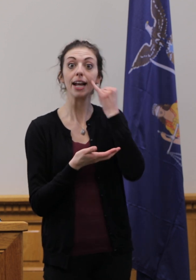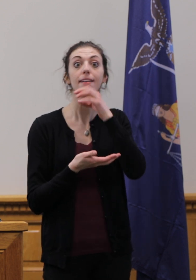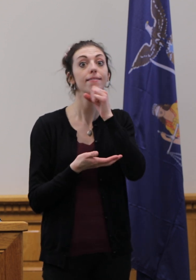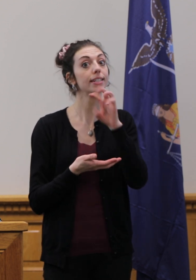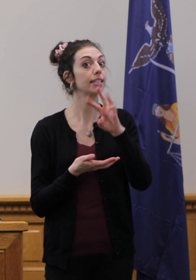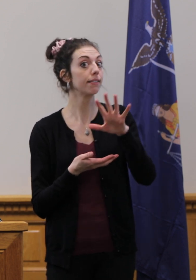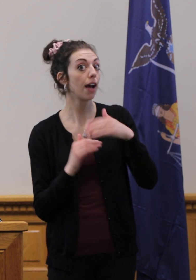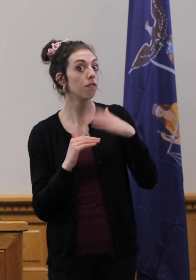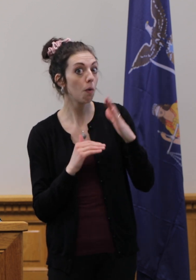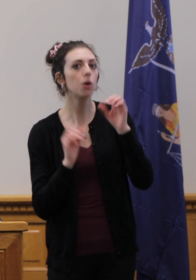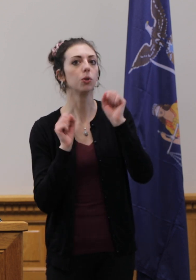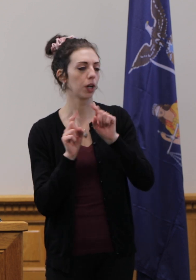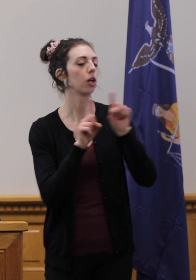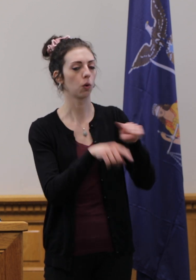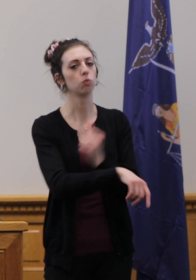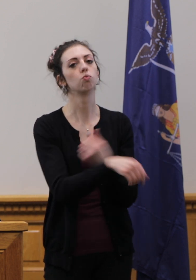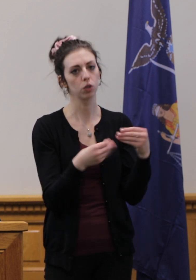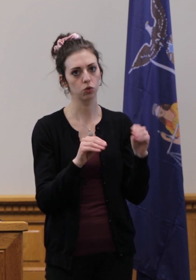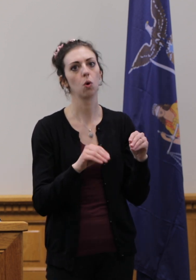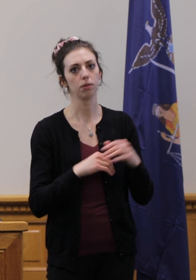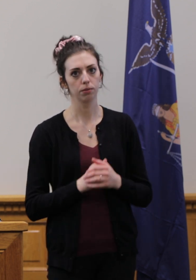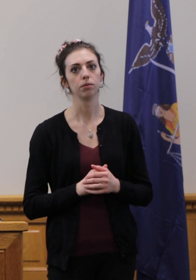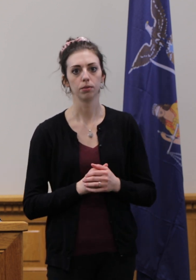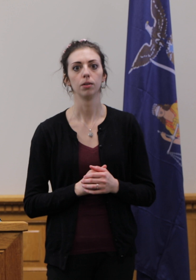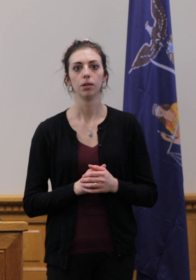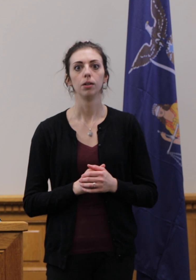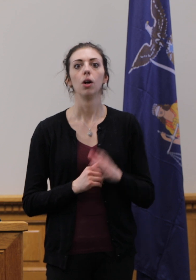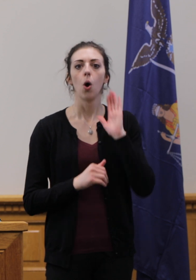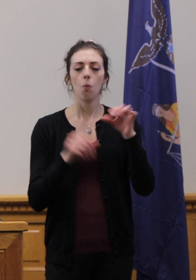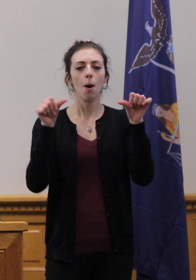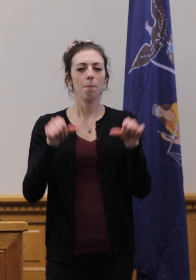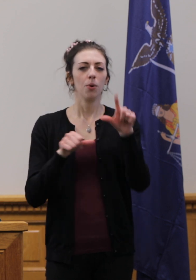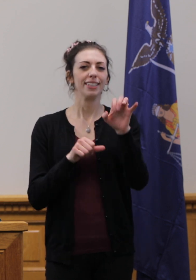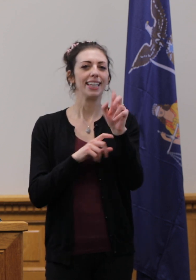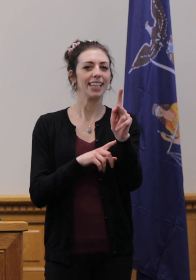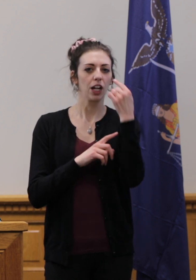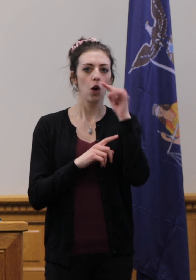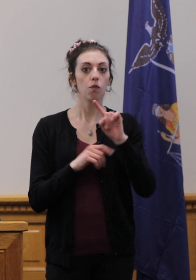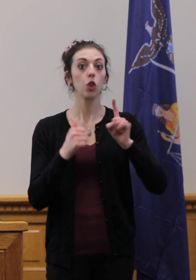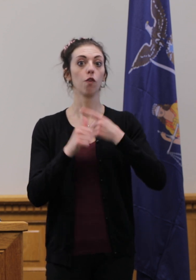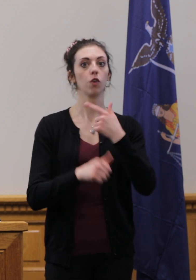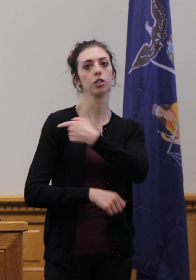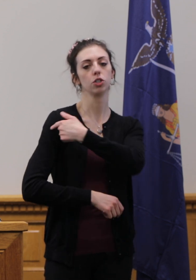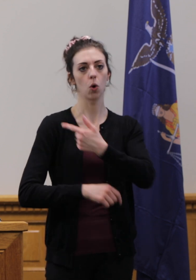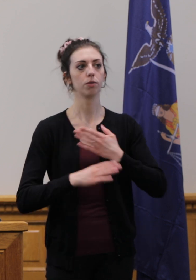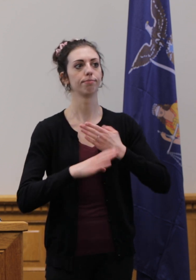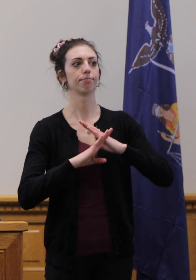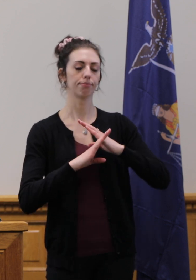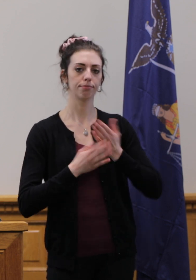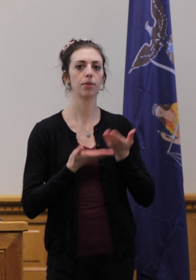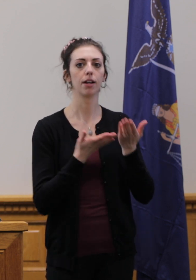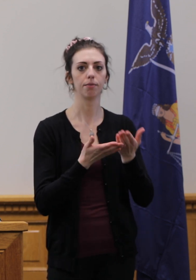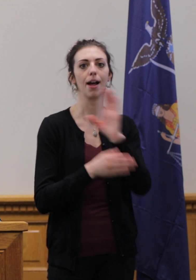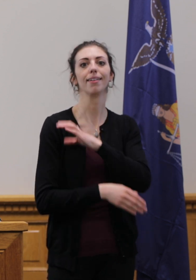seek vaccine through the pharmacies. We will post a link to register for this week's first dose COVID-19 vaccination